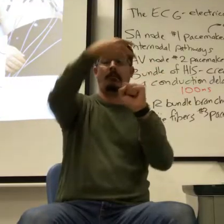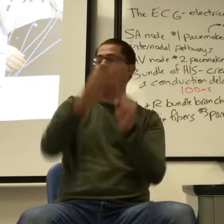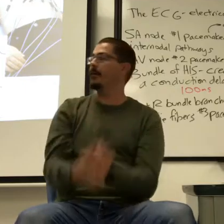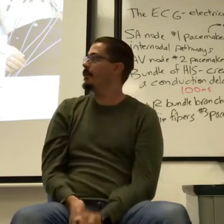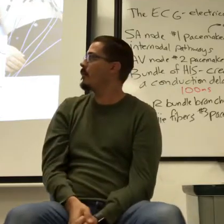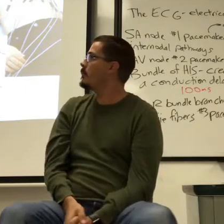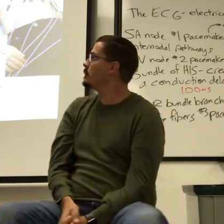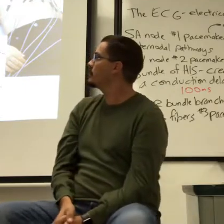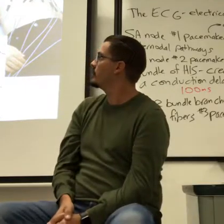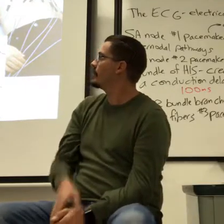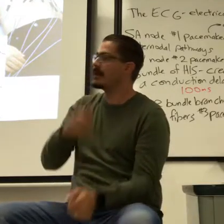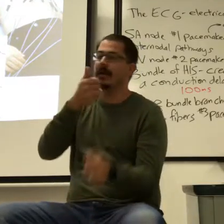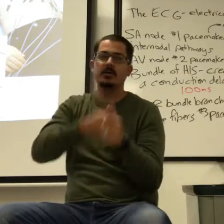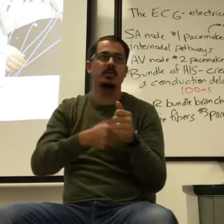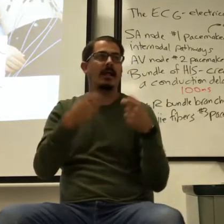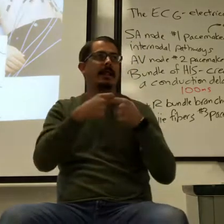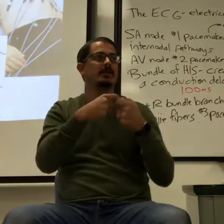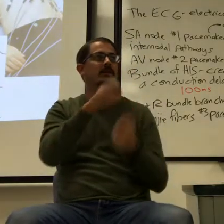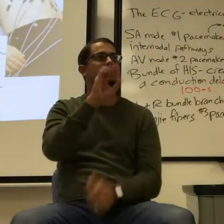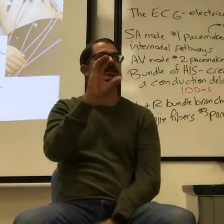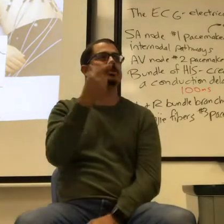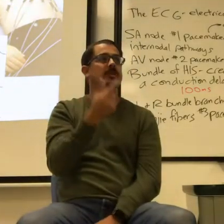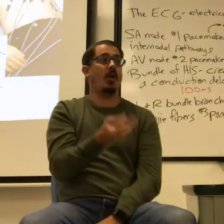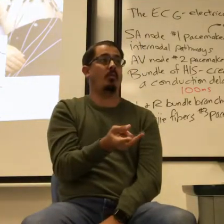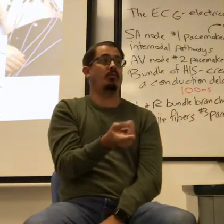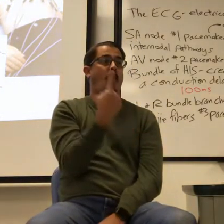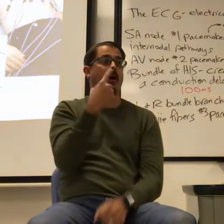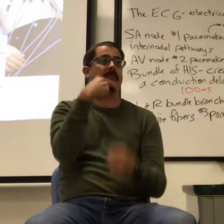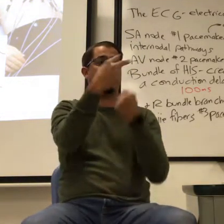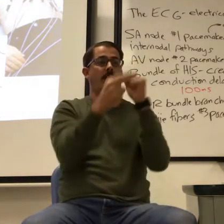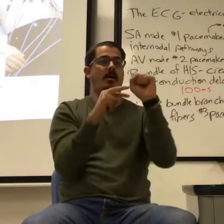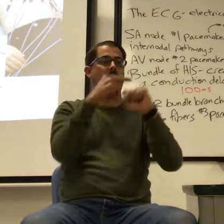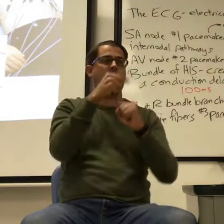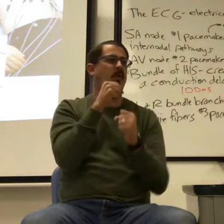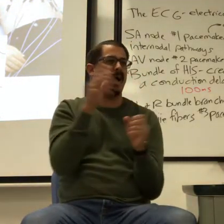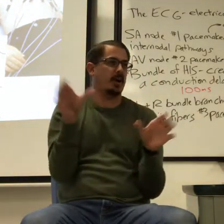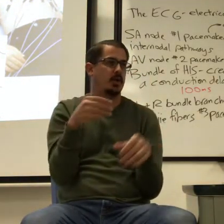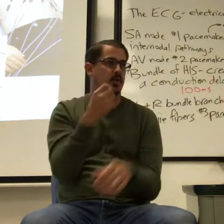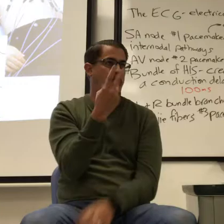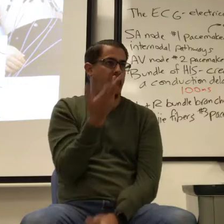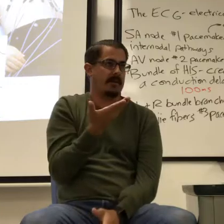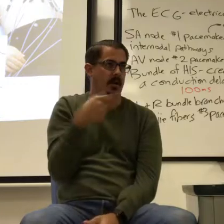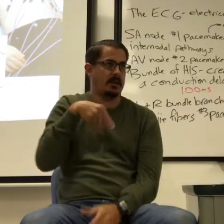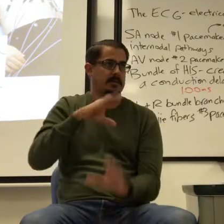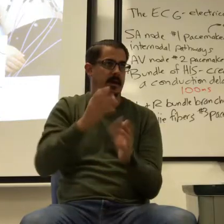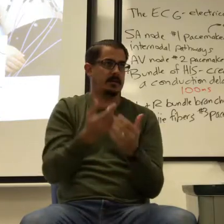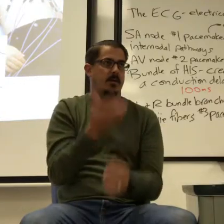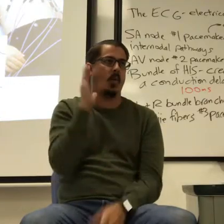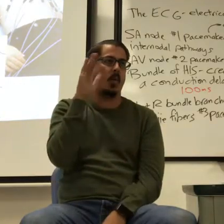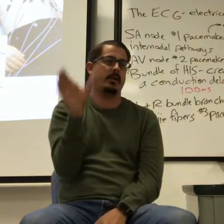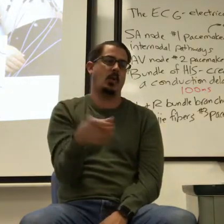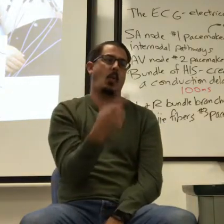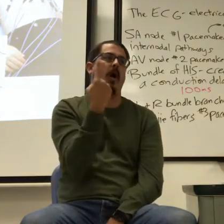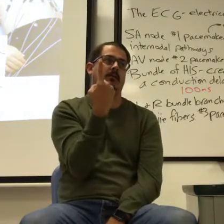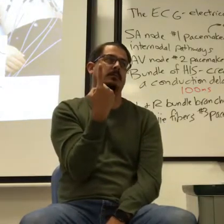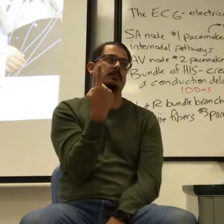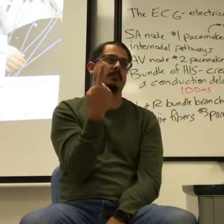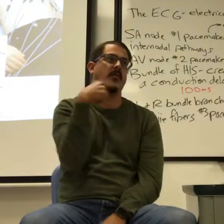electrical ECG of one view of the heart. And we're not going to do a 12 lead. We're only going to do one of these 12